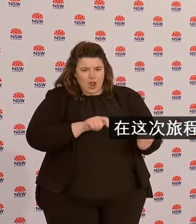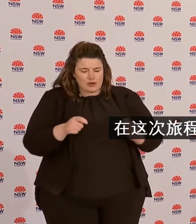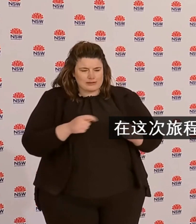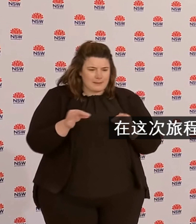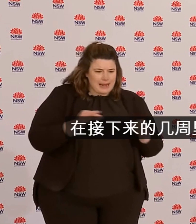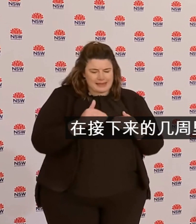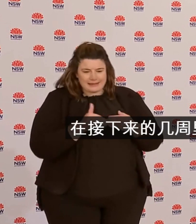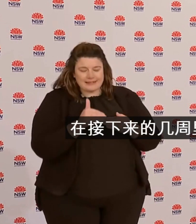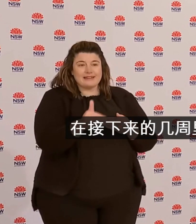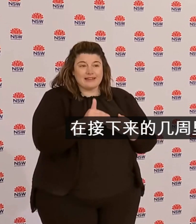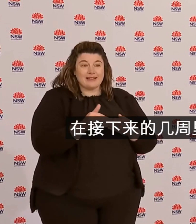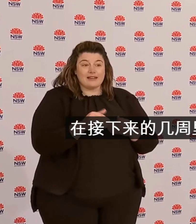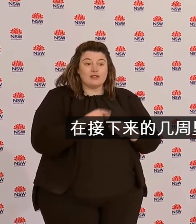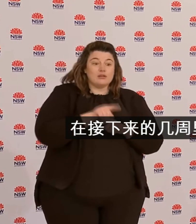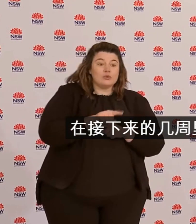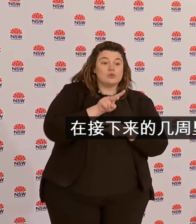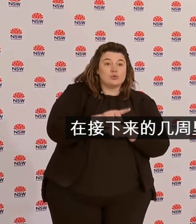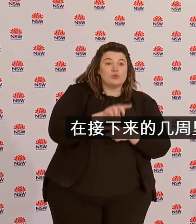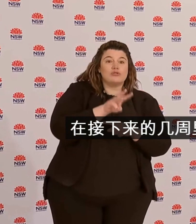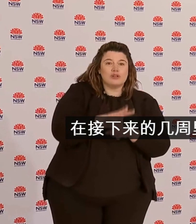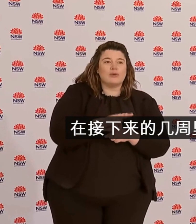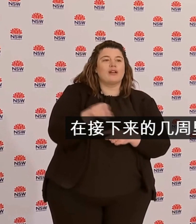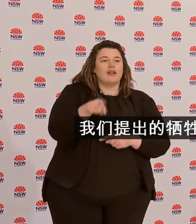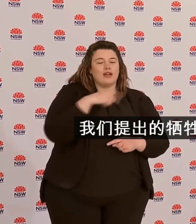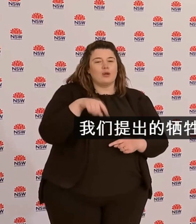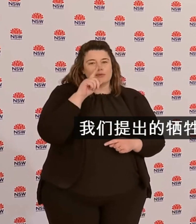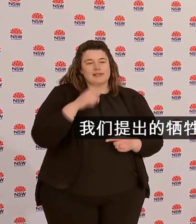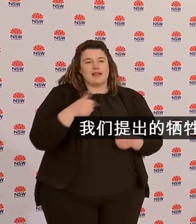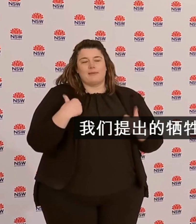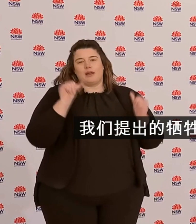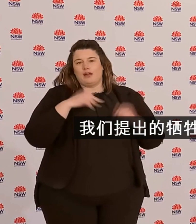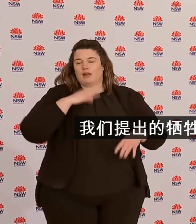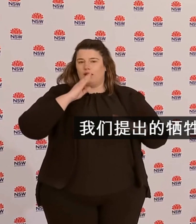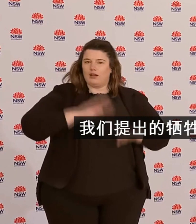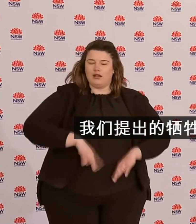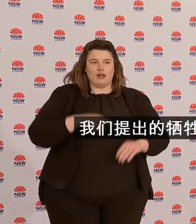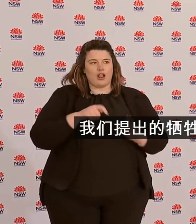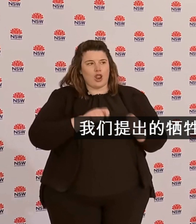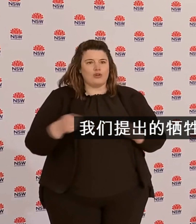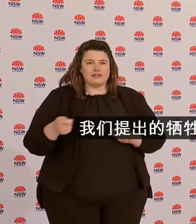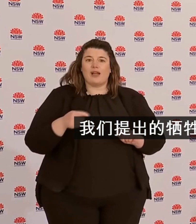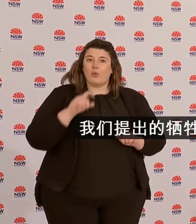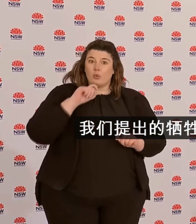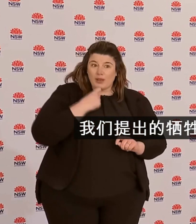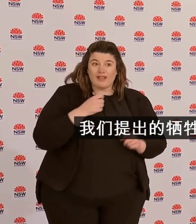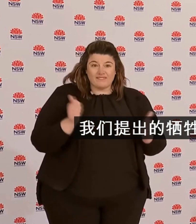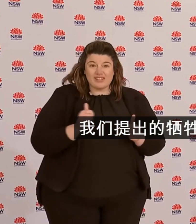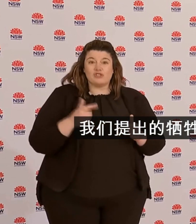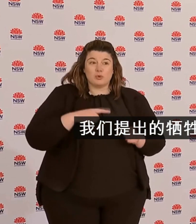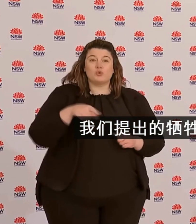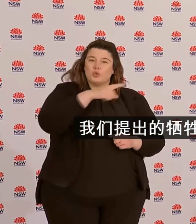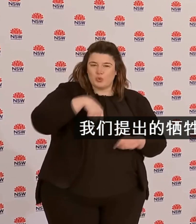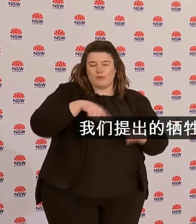confidence that in the coming weeks, all of us will see the fruits of the sacrifices that we've put forward, but also the opportunities